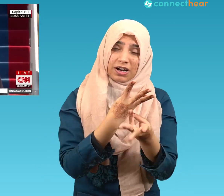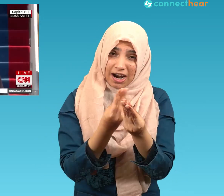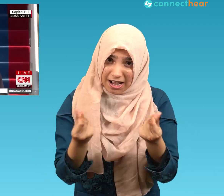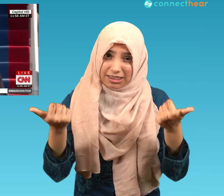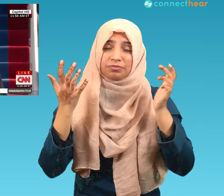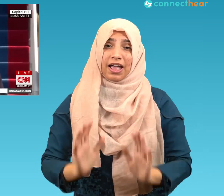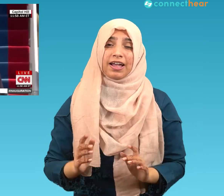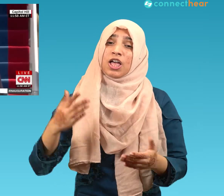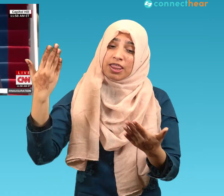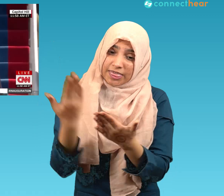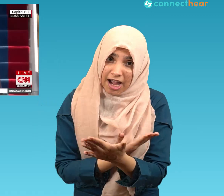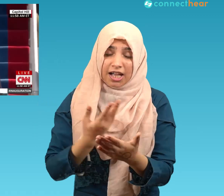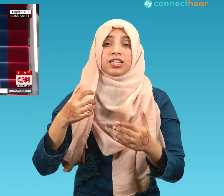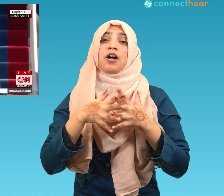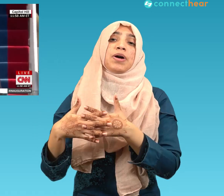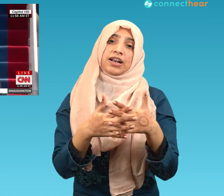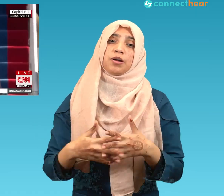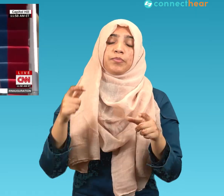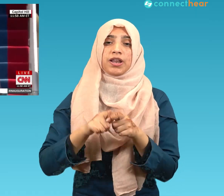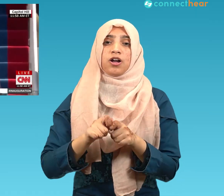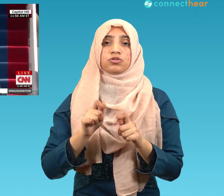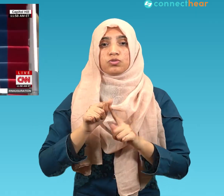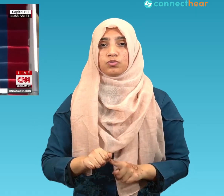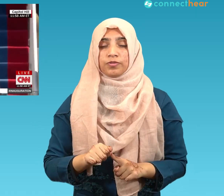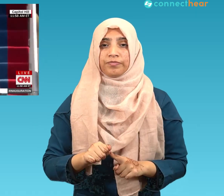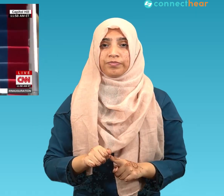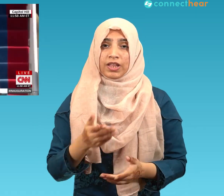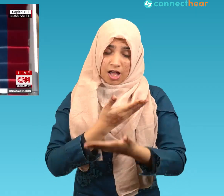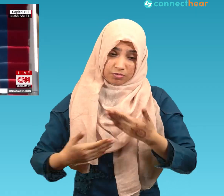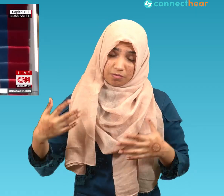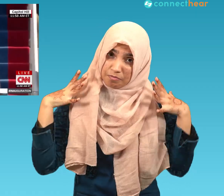once again the leading force for good in the world.